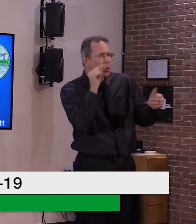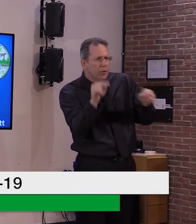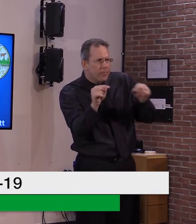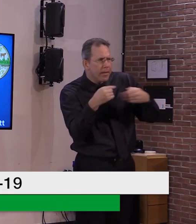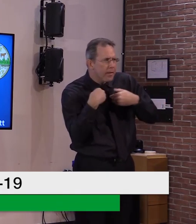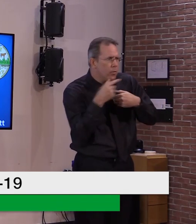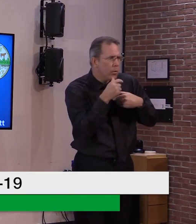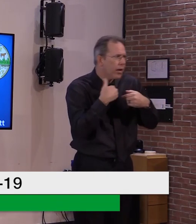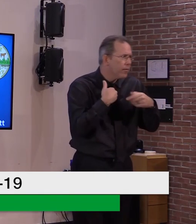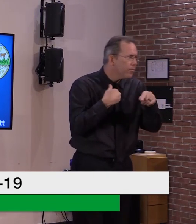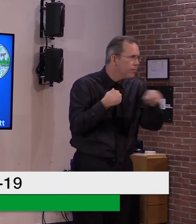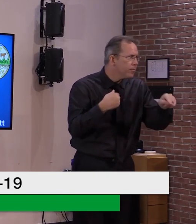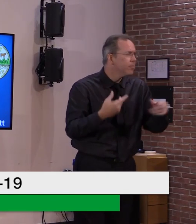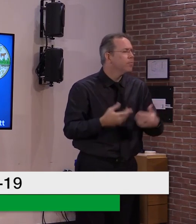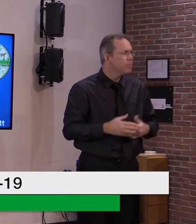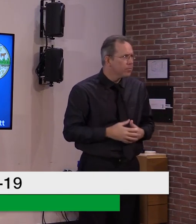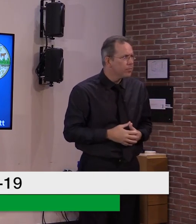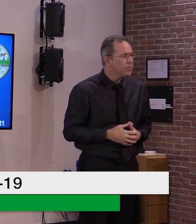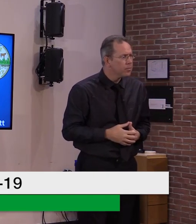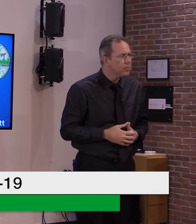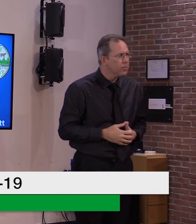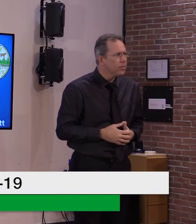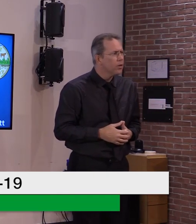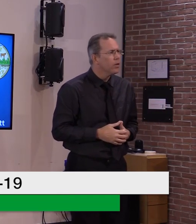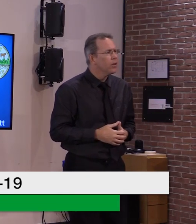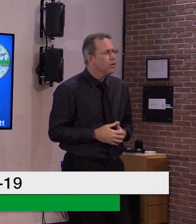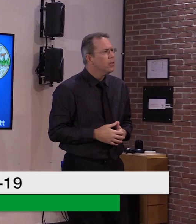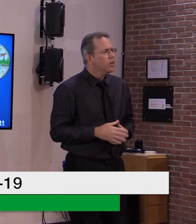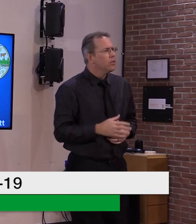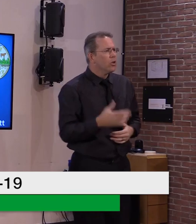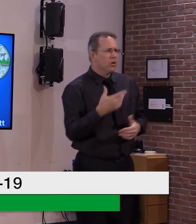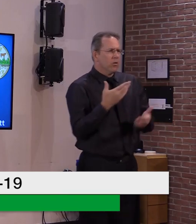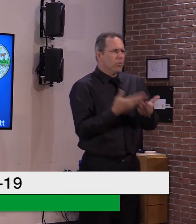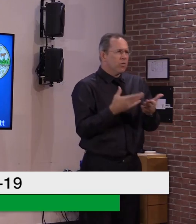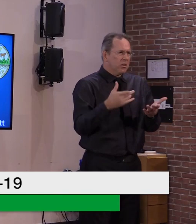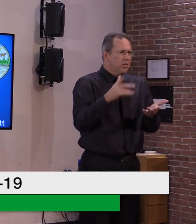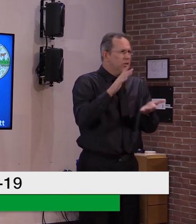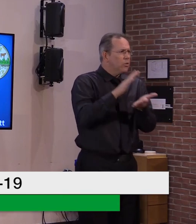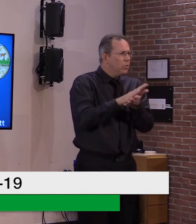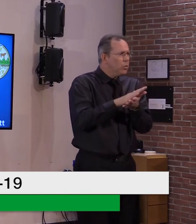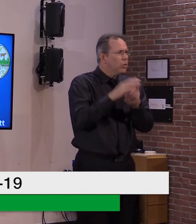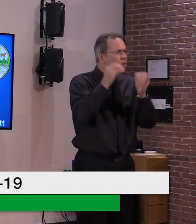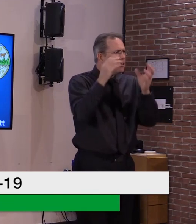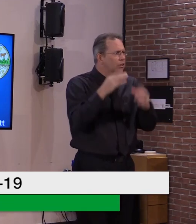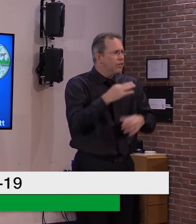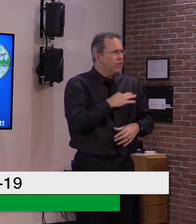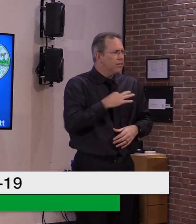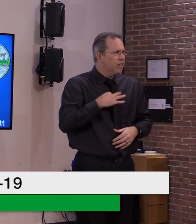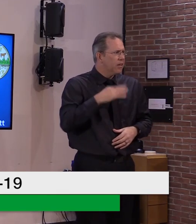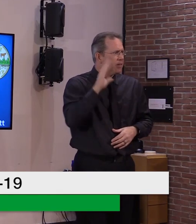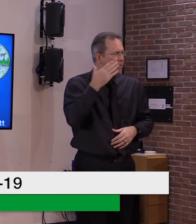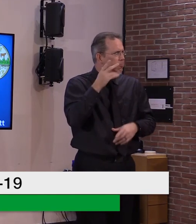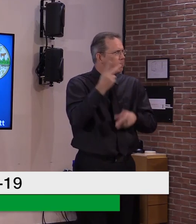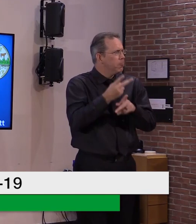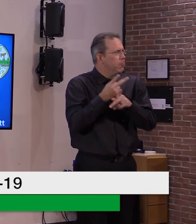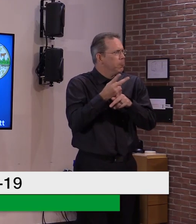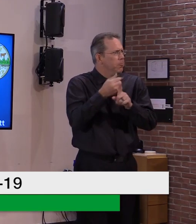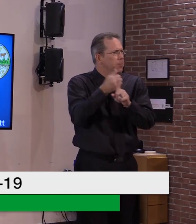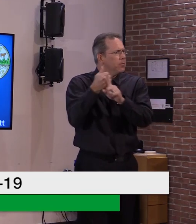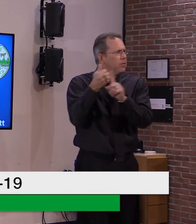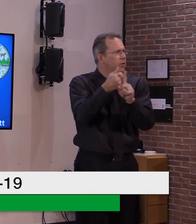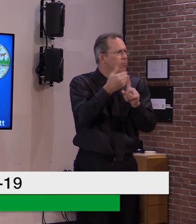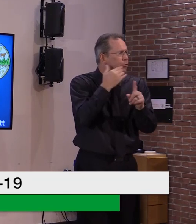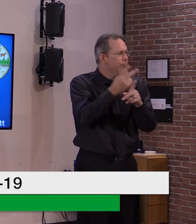dedication of school staff and teachers who want to keep their schools open and want to keep their kids in as much in-person